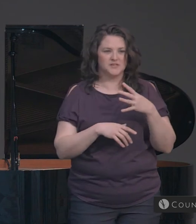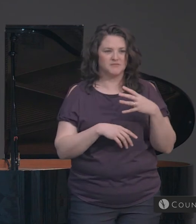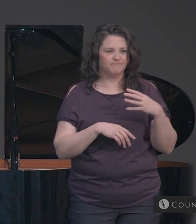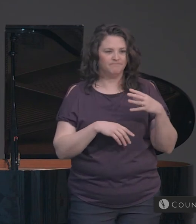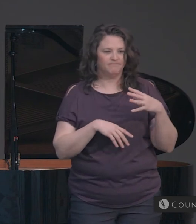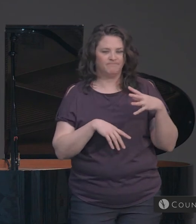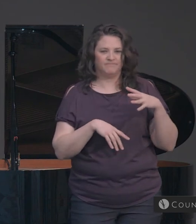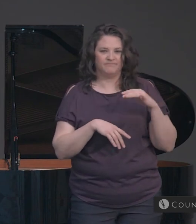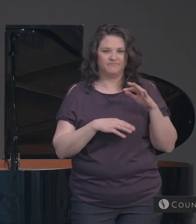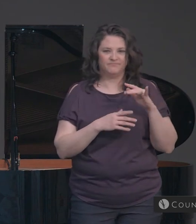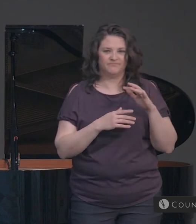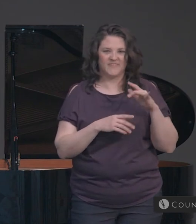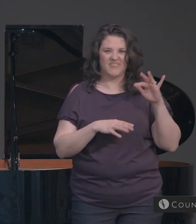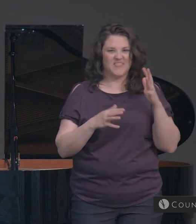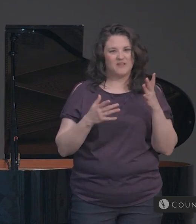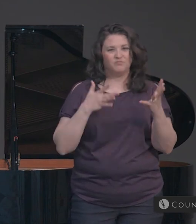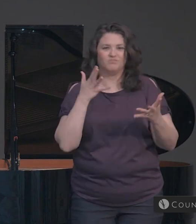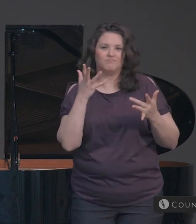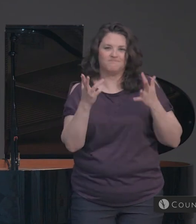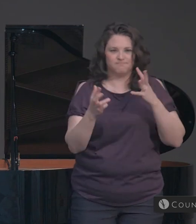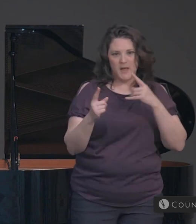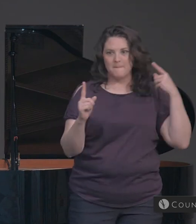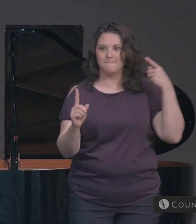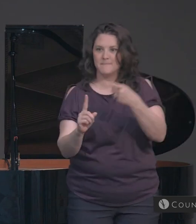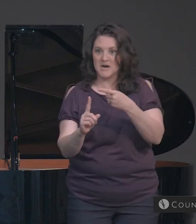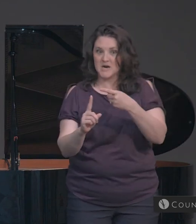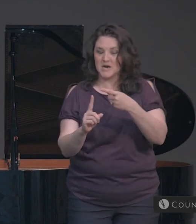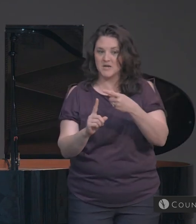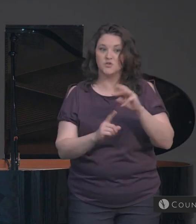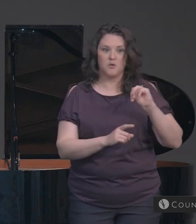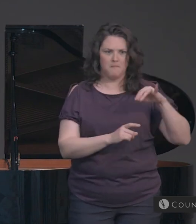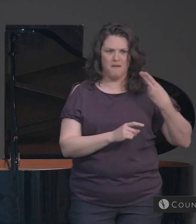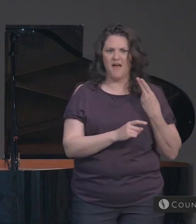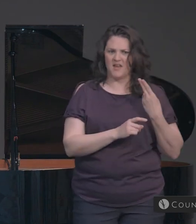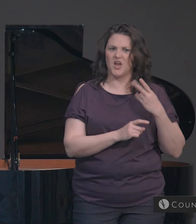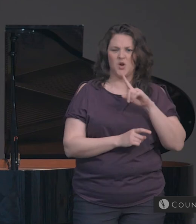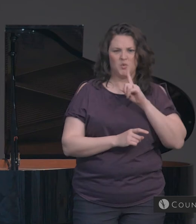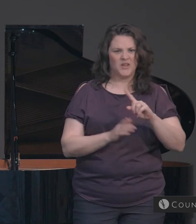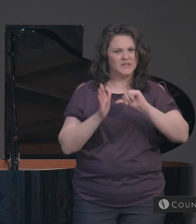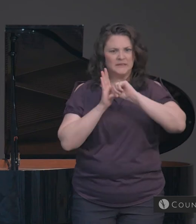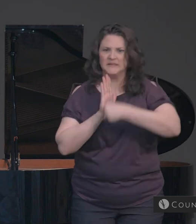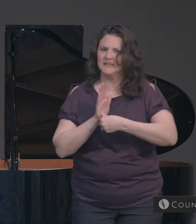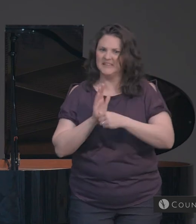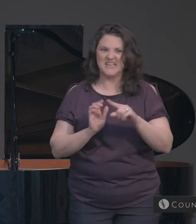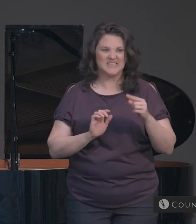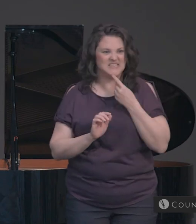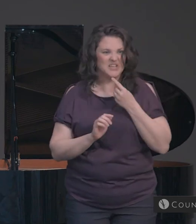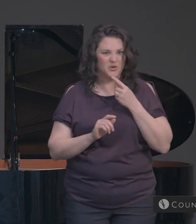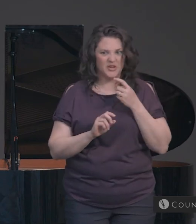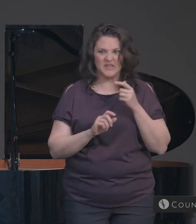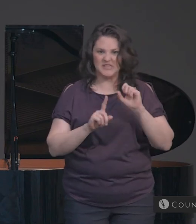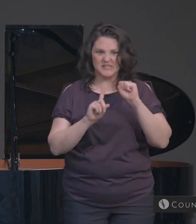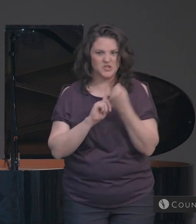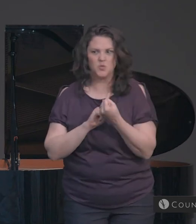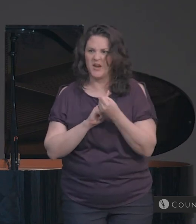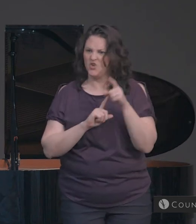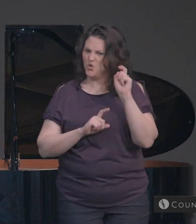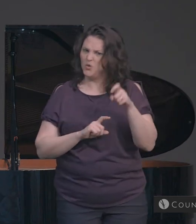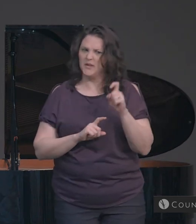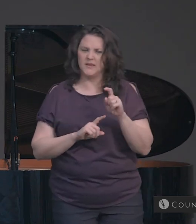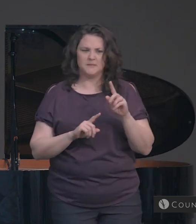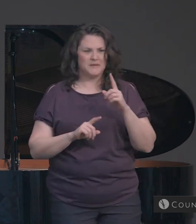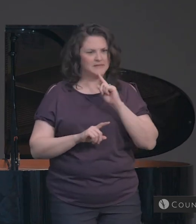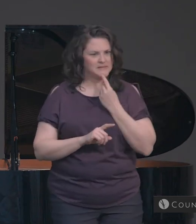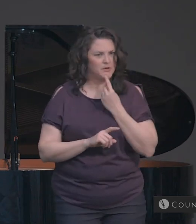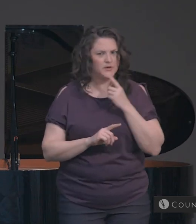going to use puns in his poem to drive the reader to recognize this is very serious and he needs to take it very seriously. And so what he does